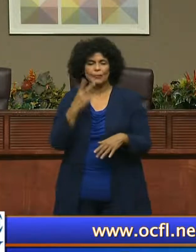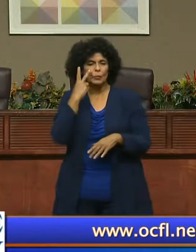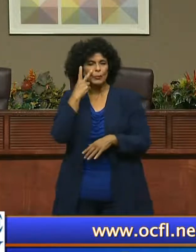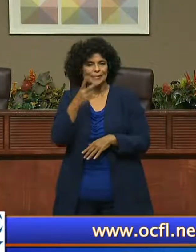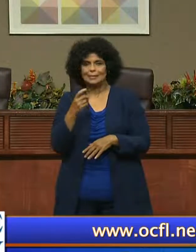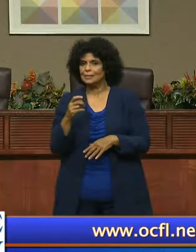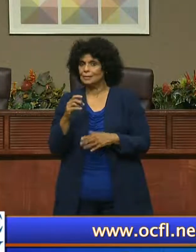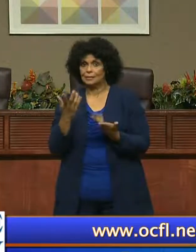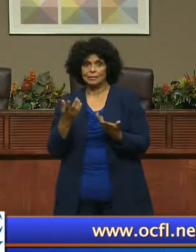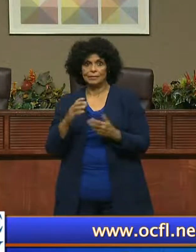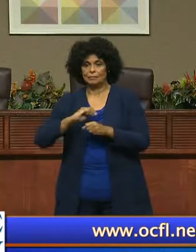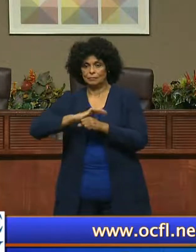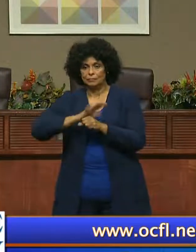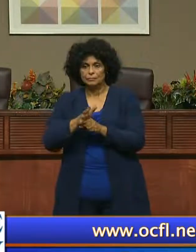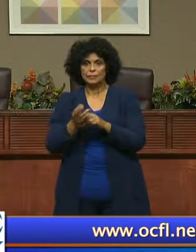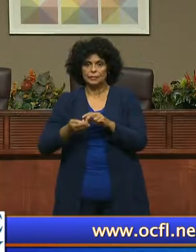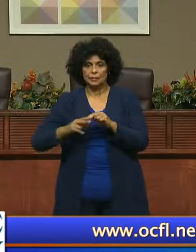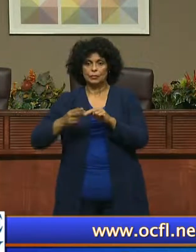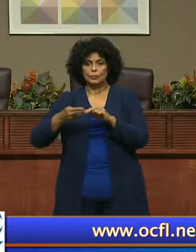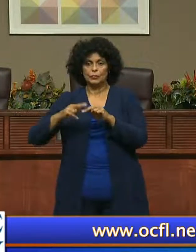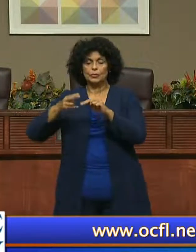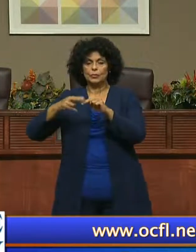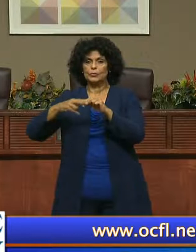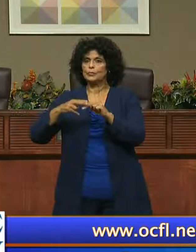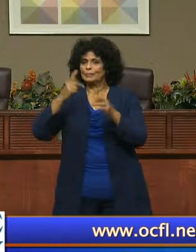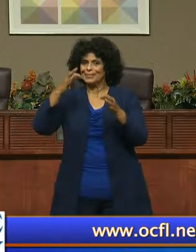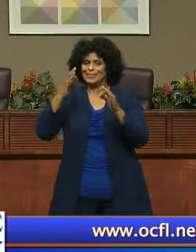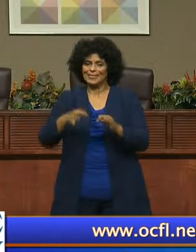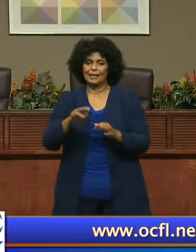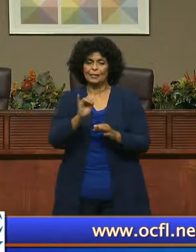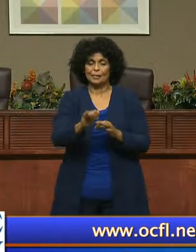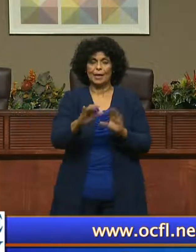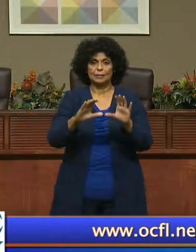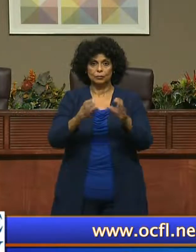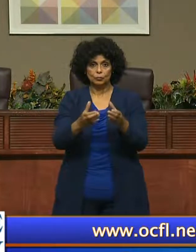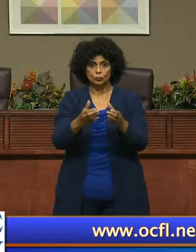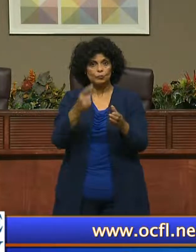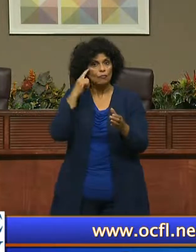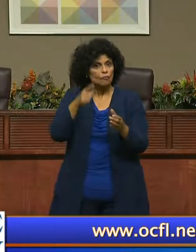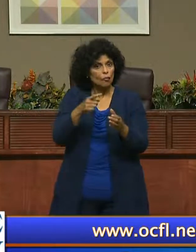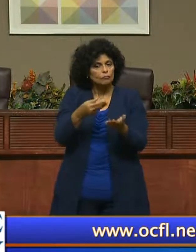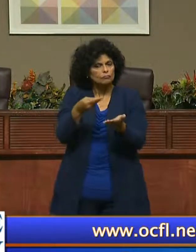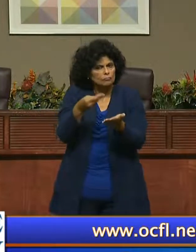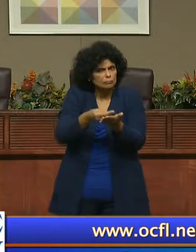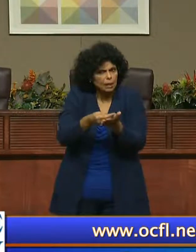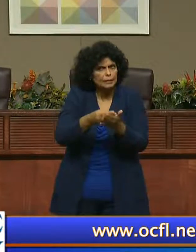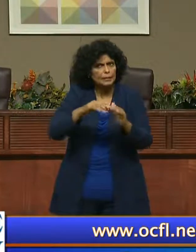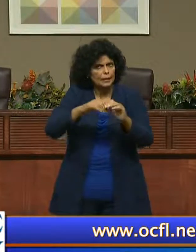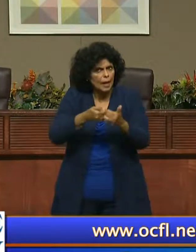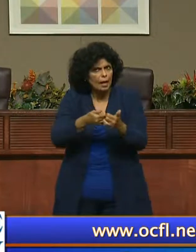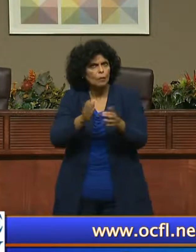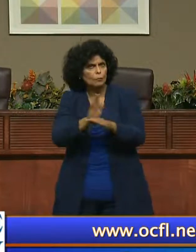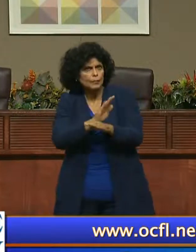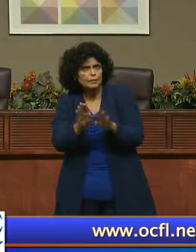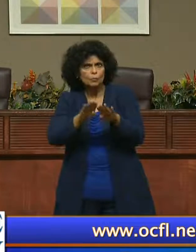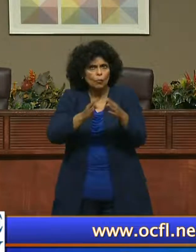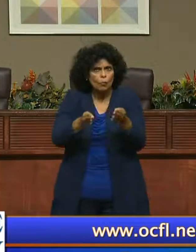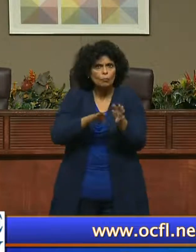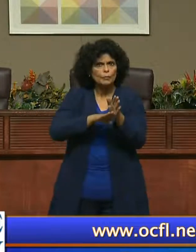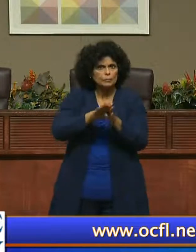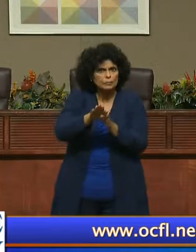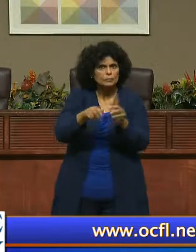coronavirus cases, we're going to have to leave our Economic Recovery Task Force in place for a period of time.